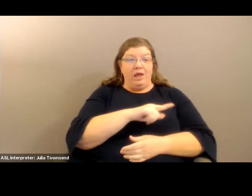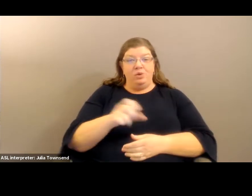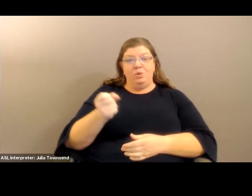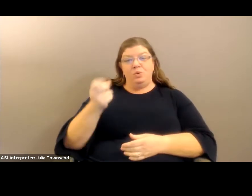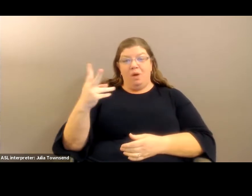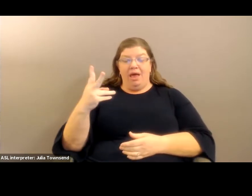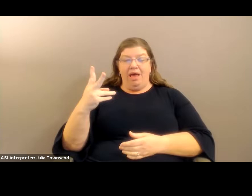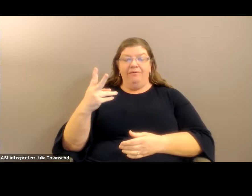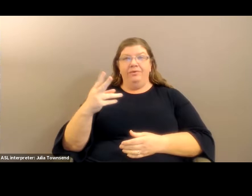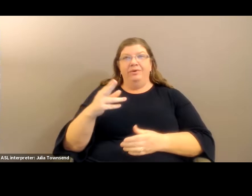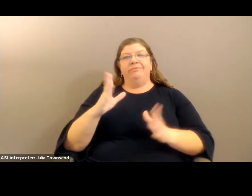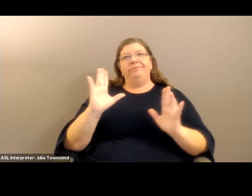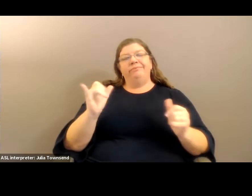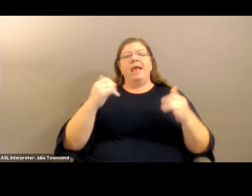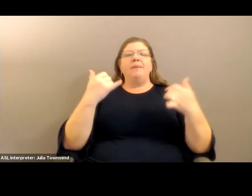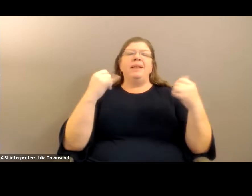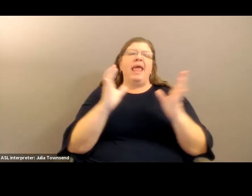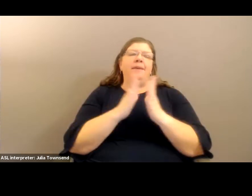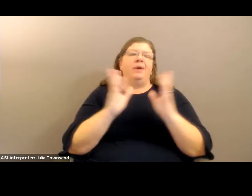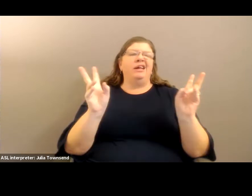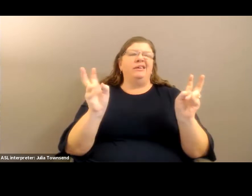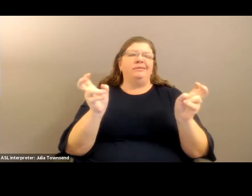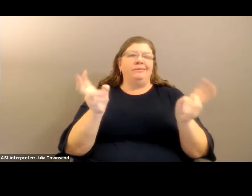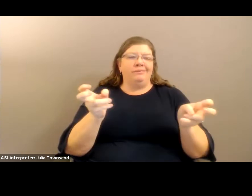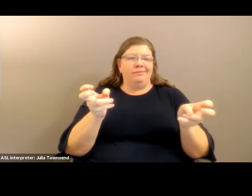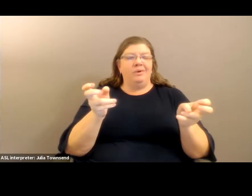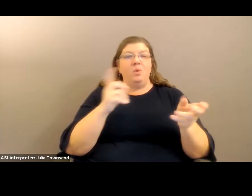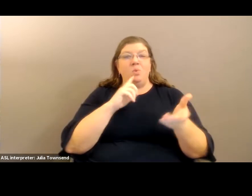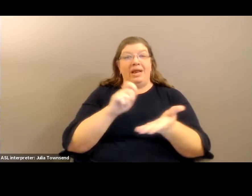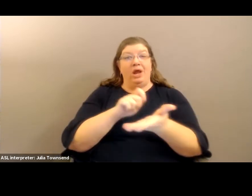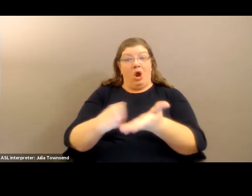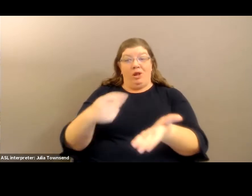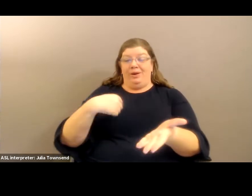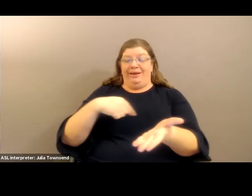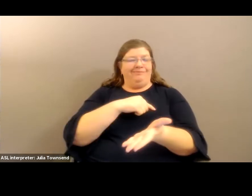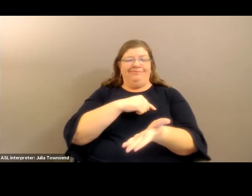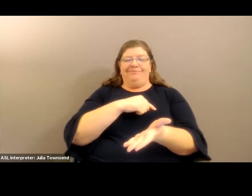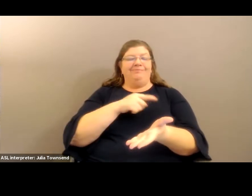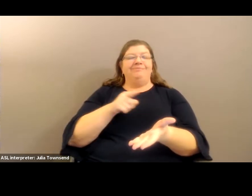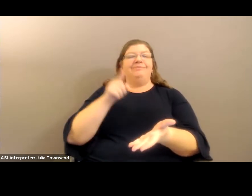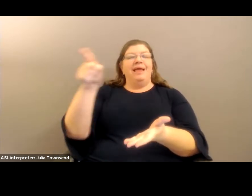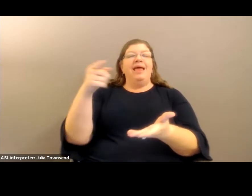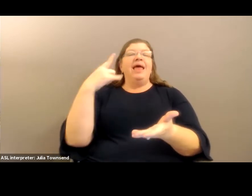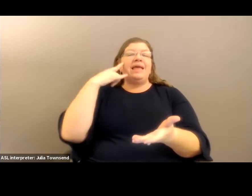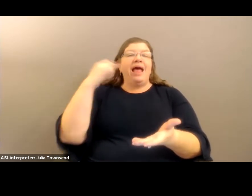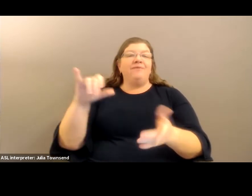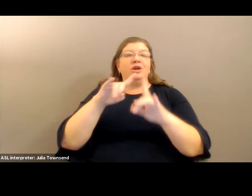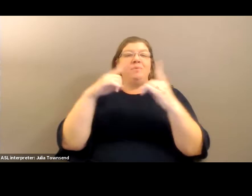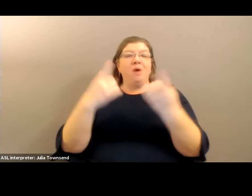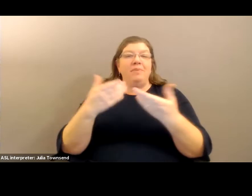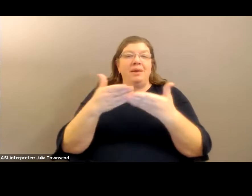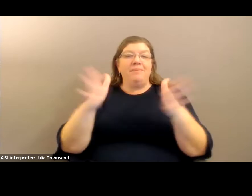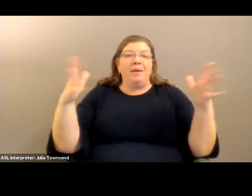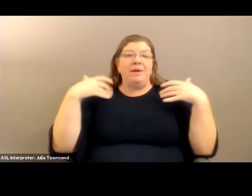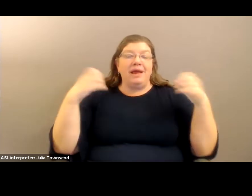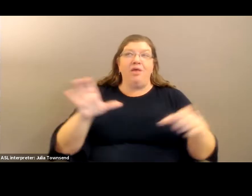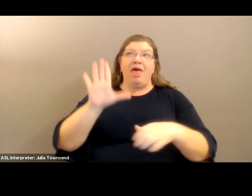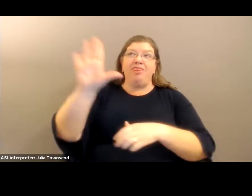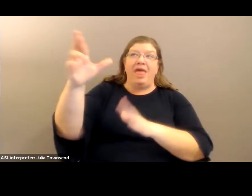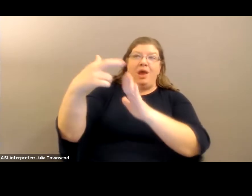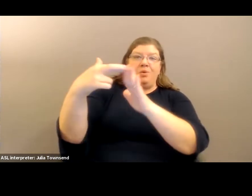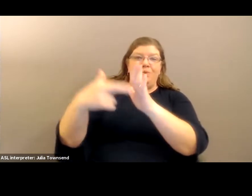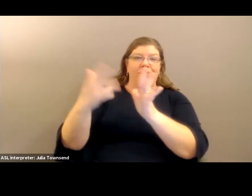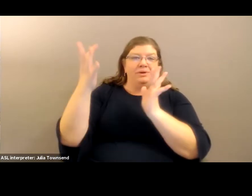is basically authored by the California Department of Public Health. And we have to follow those rules. In addition to